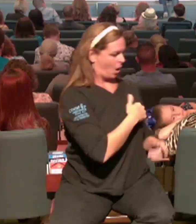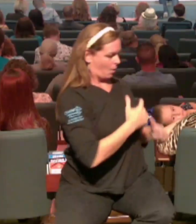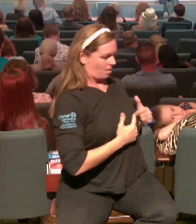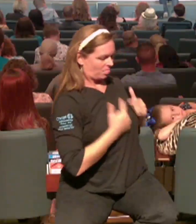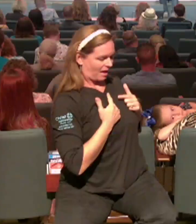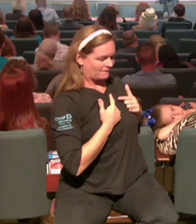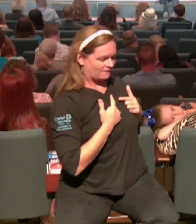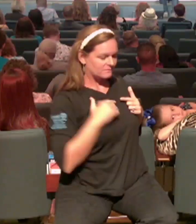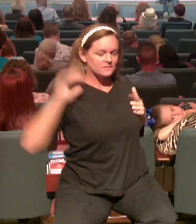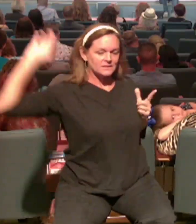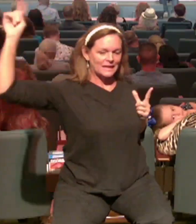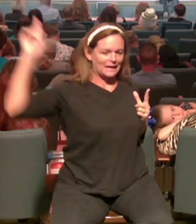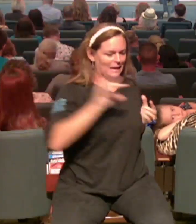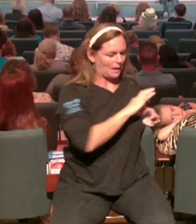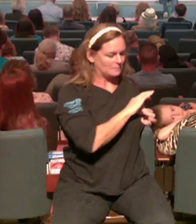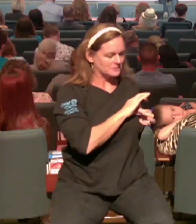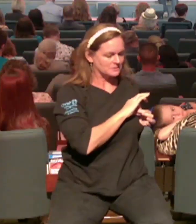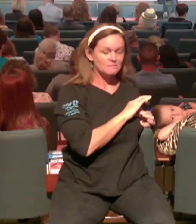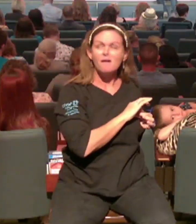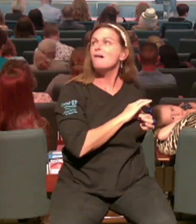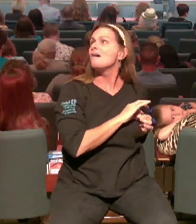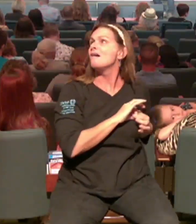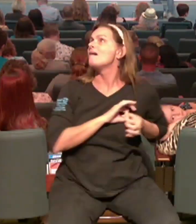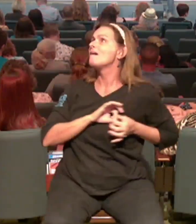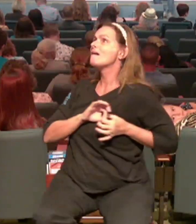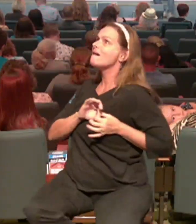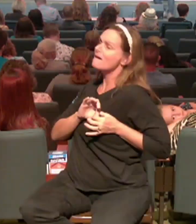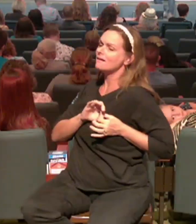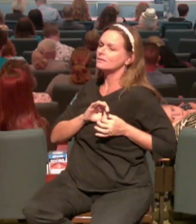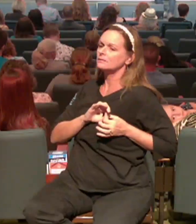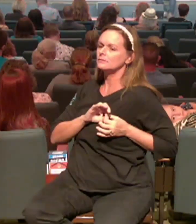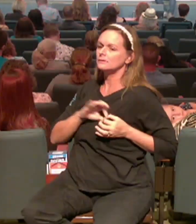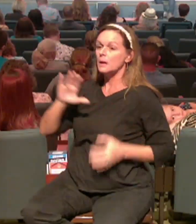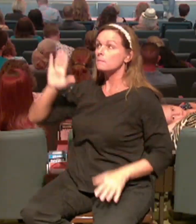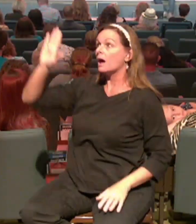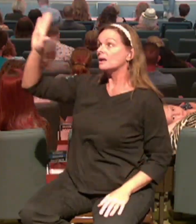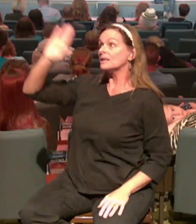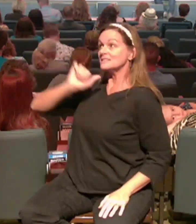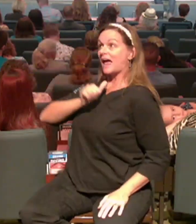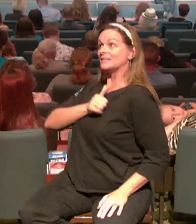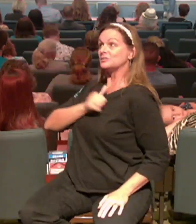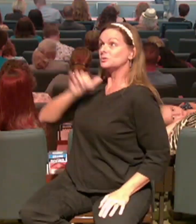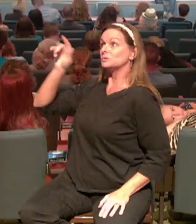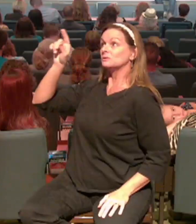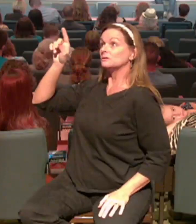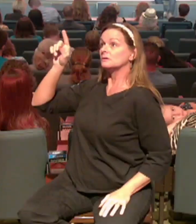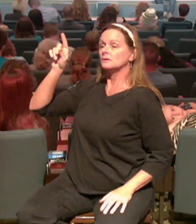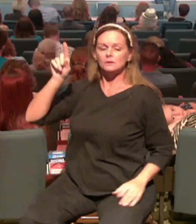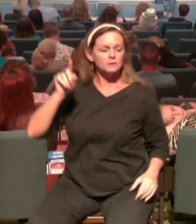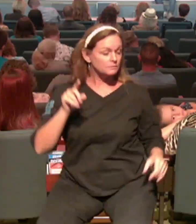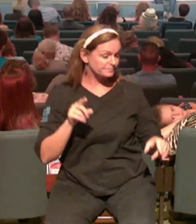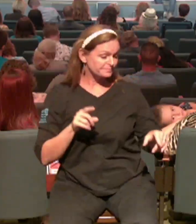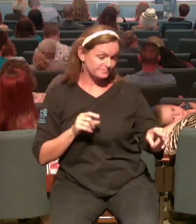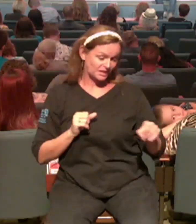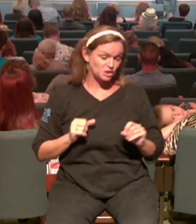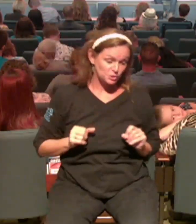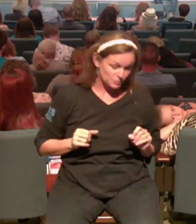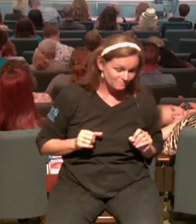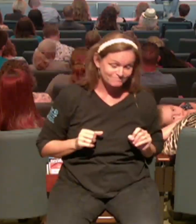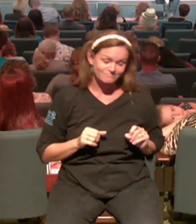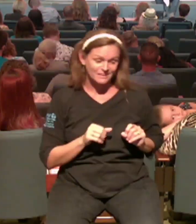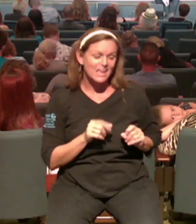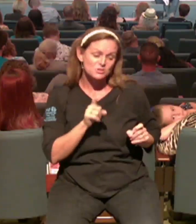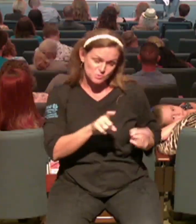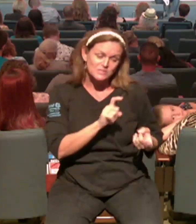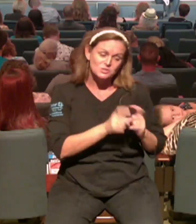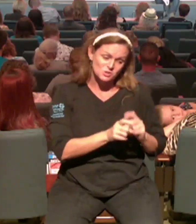us right where you are. Grace doesn't say, well, when you get your act together and get cleaned up enough, then I'll love you, then I'll accept you. No. God just says, I'll come to